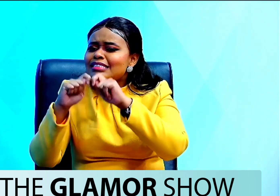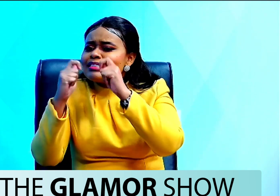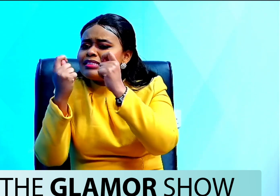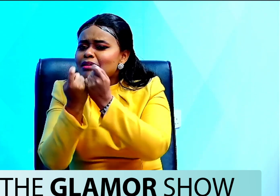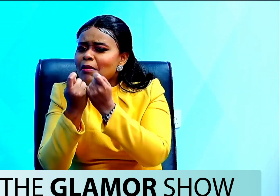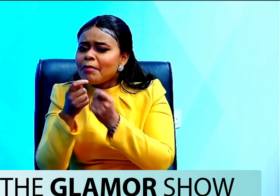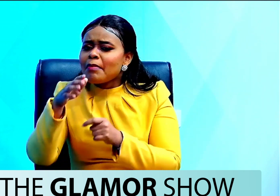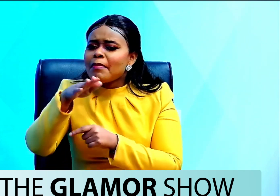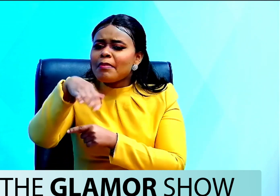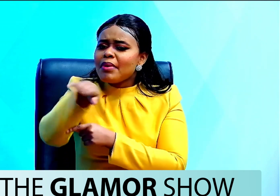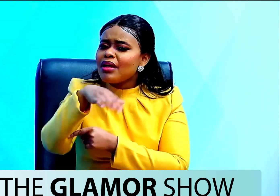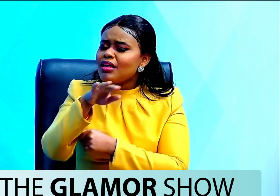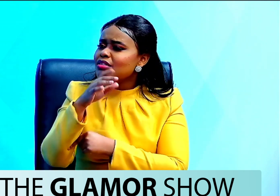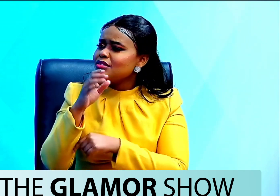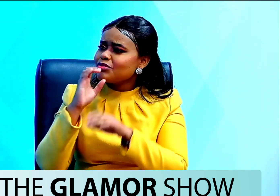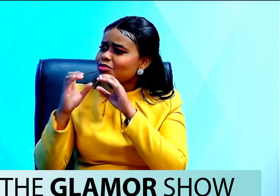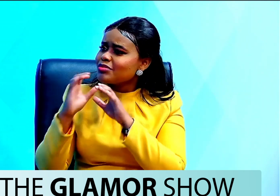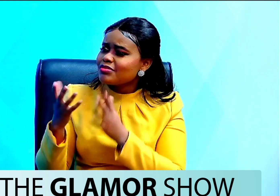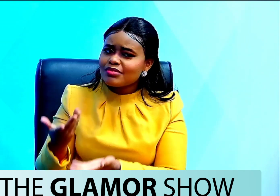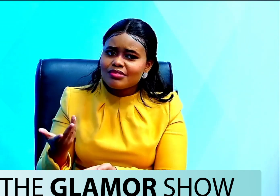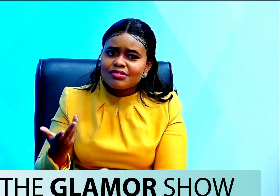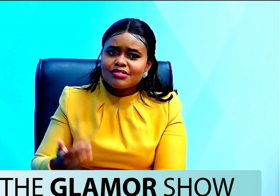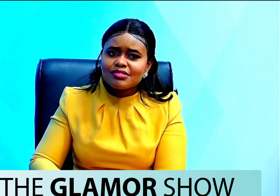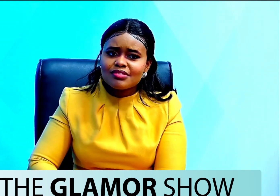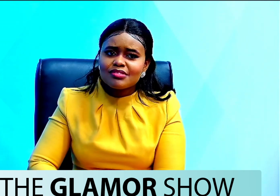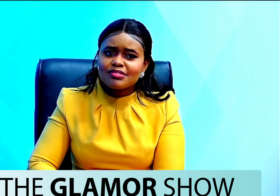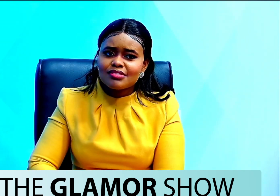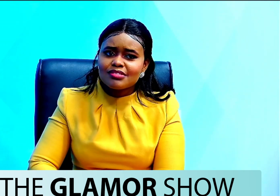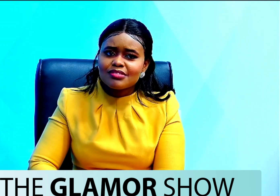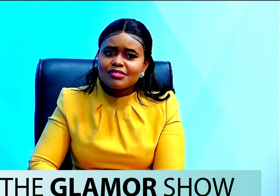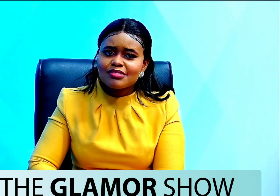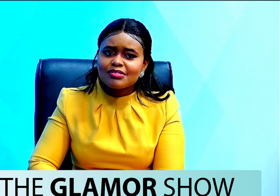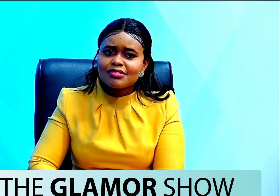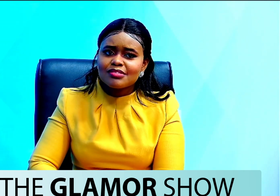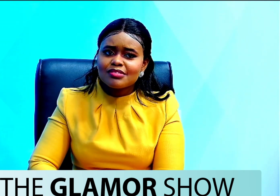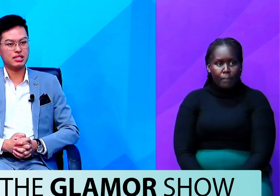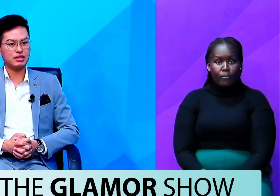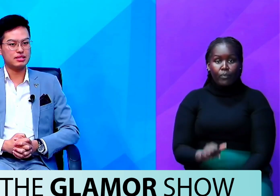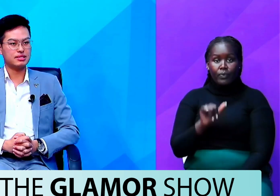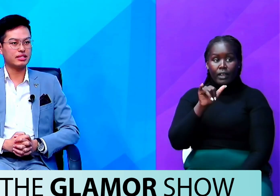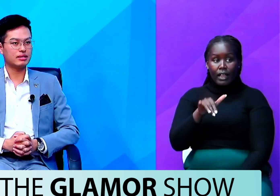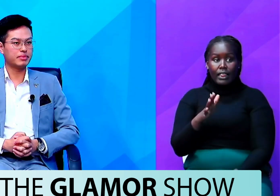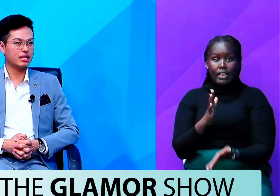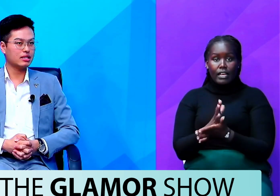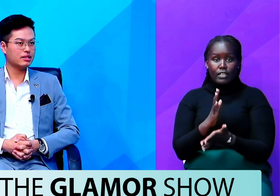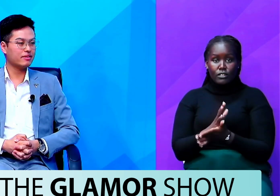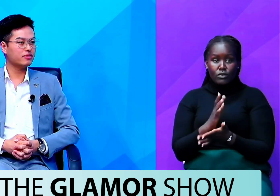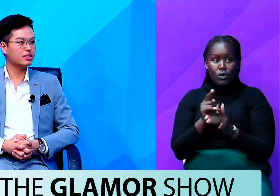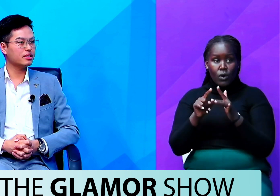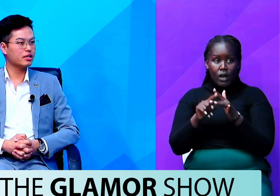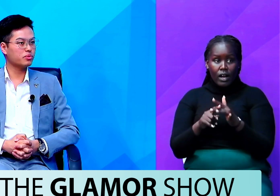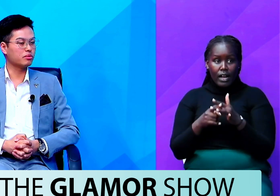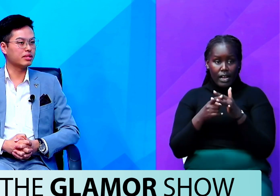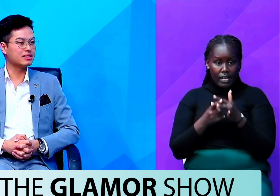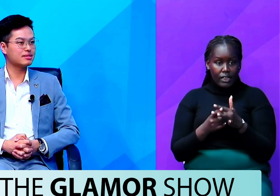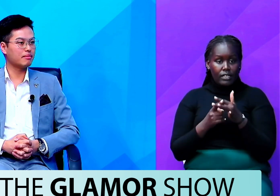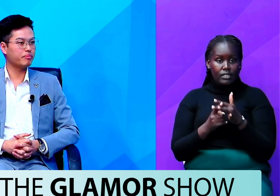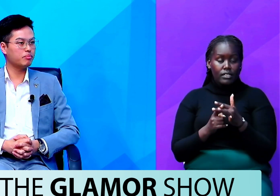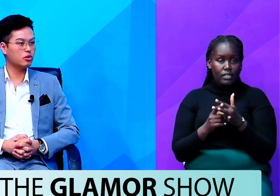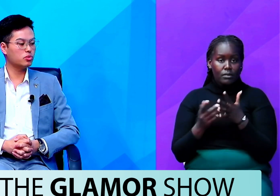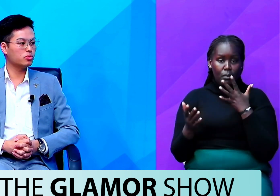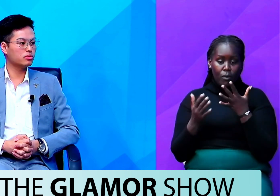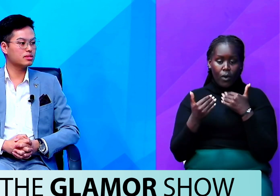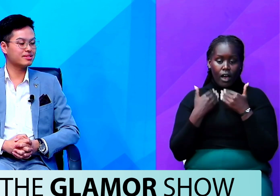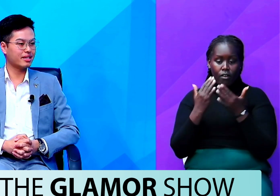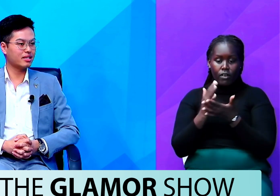and communication is is where it's always difficult. Yeah, that's true because in the beginning, definitely there will be some